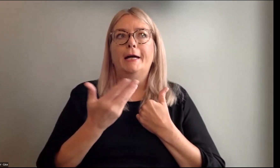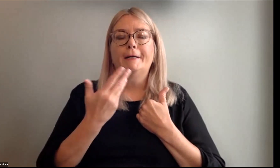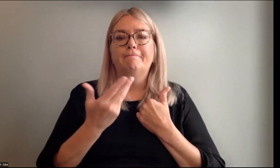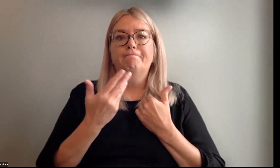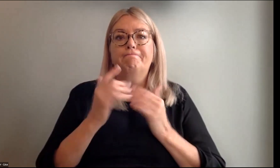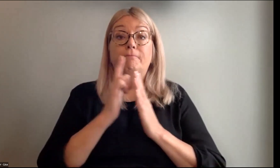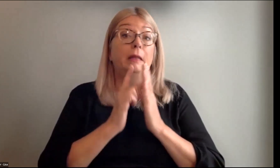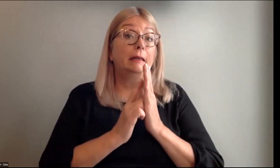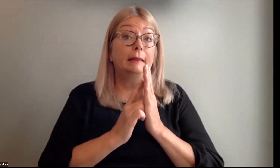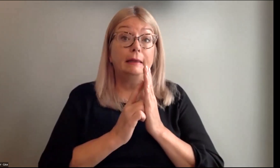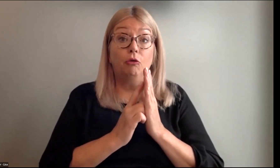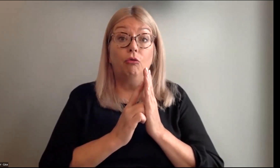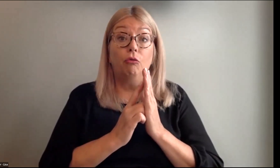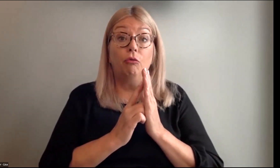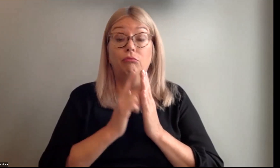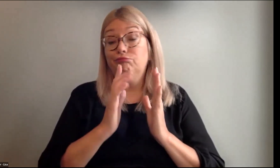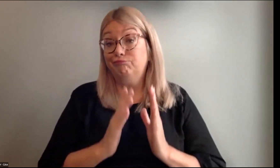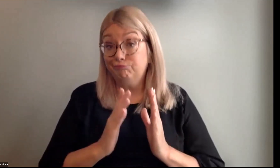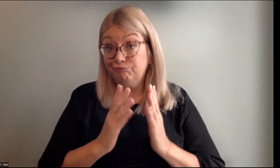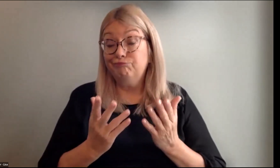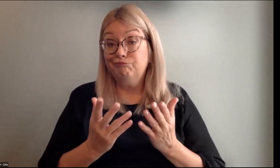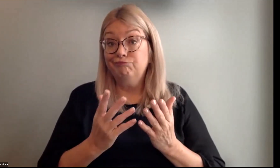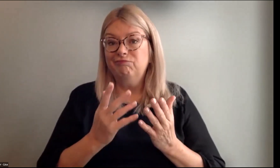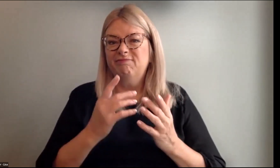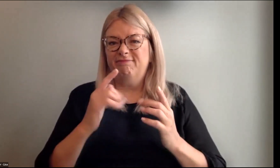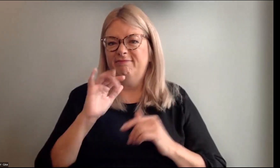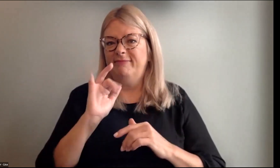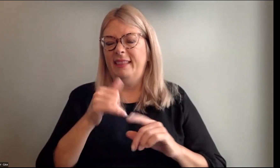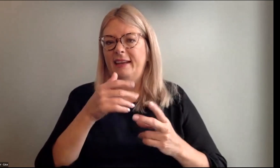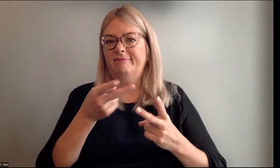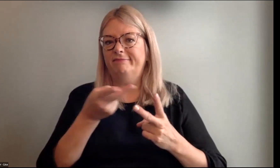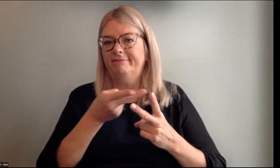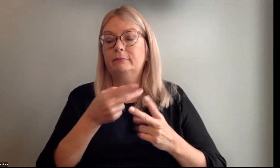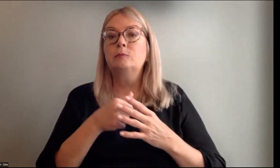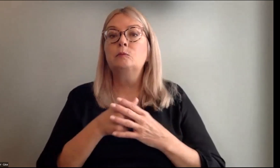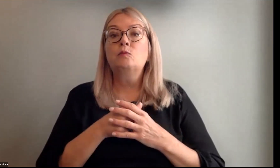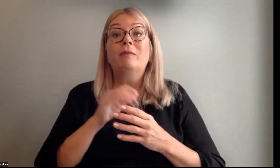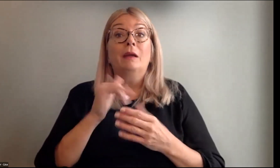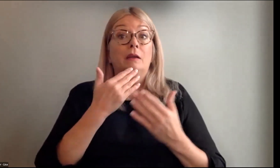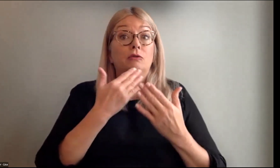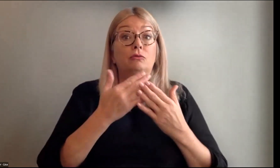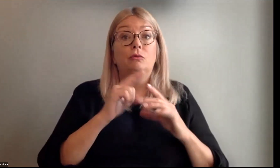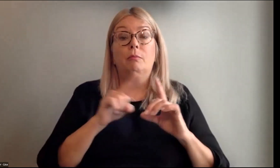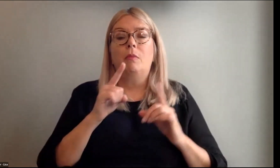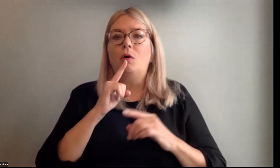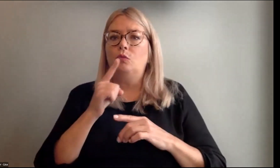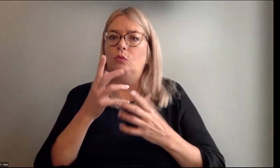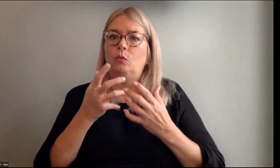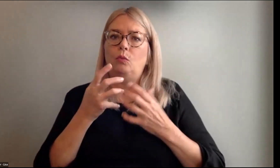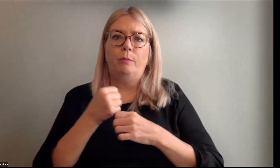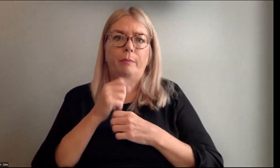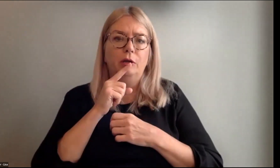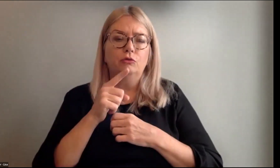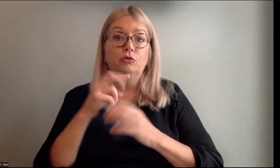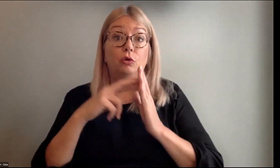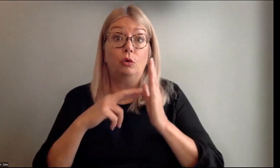legal counsel, those kinds of things, that's good, but we really want to make sure that the rule